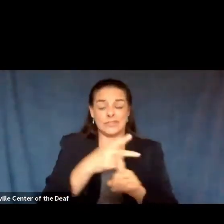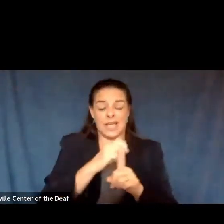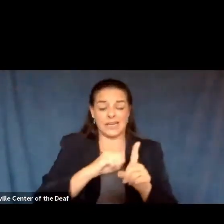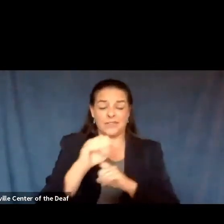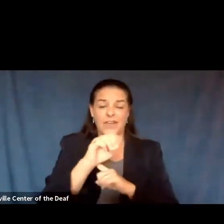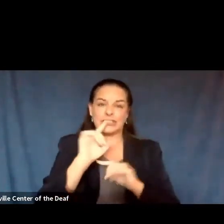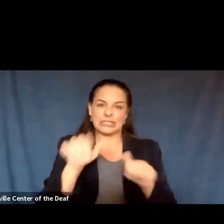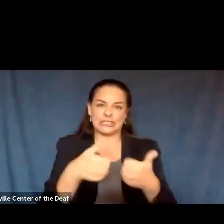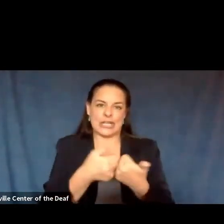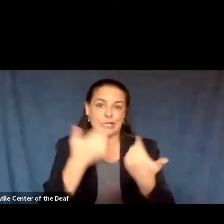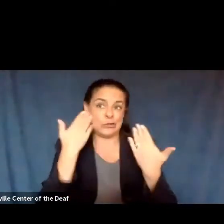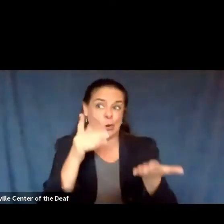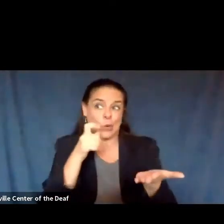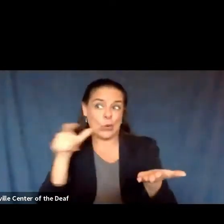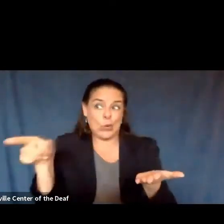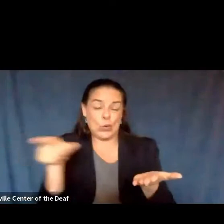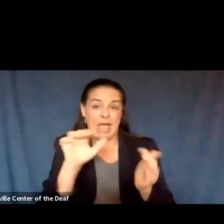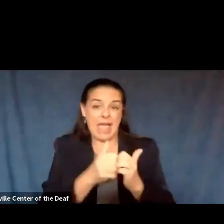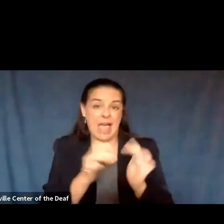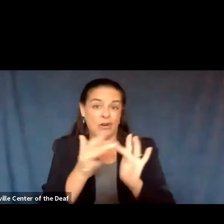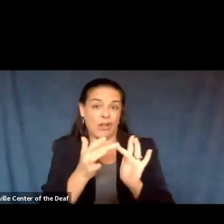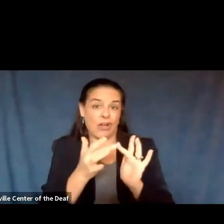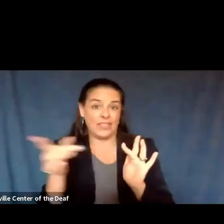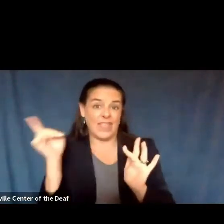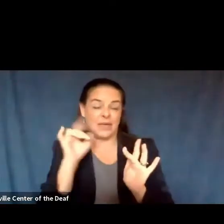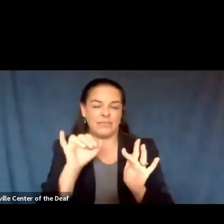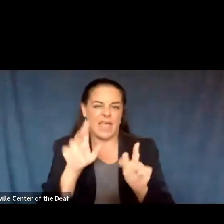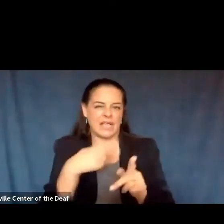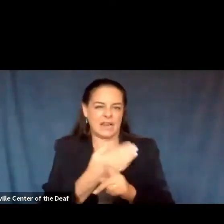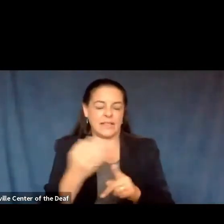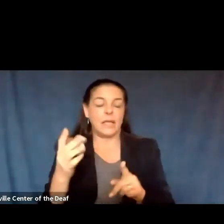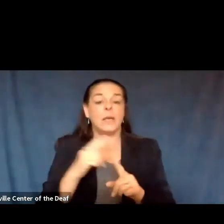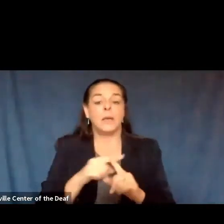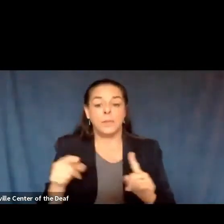don't always know who they are and how to reach them and those types of things. But we were